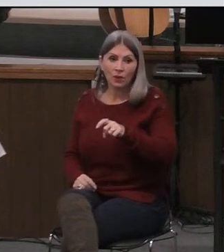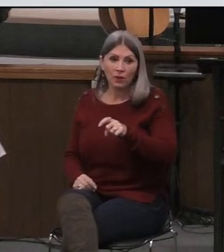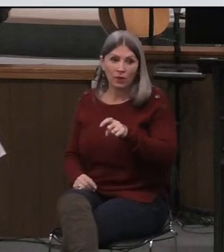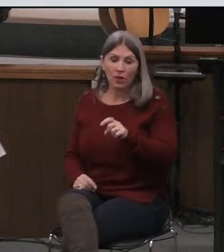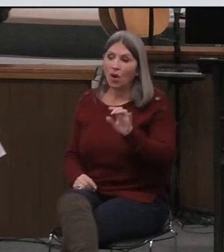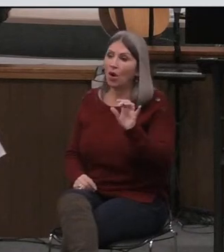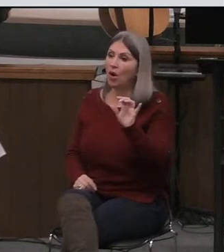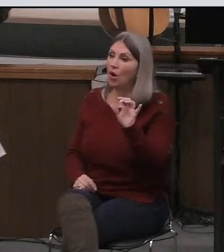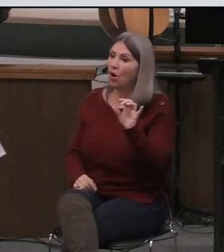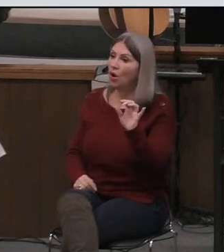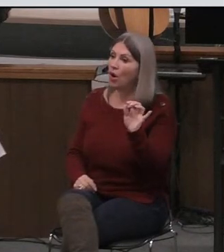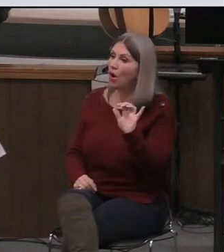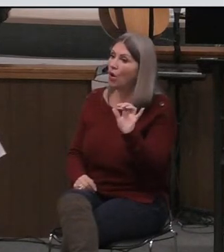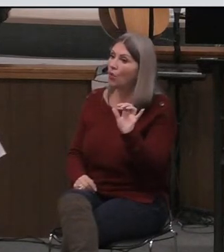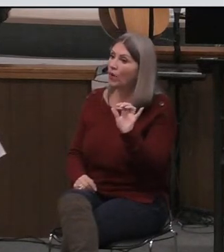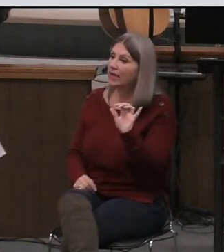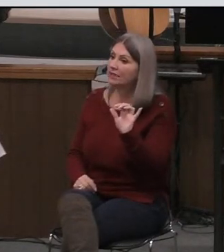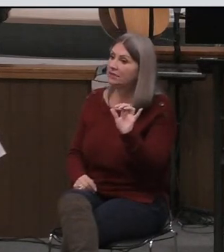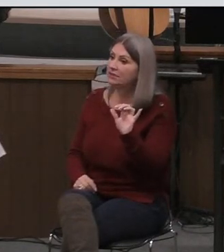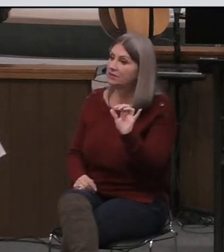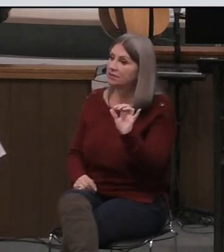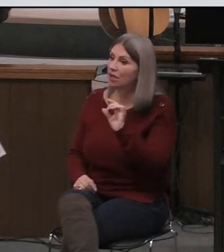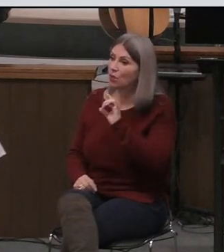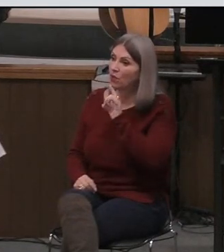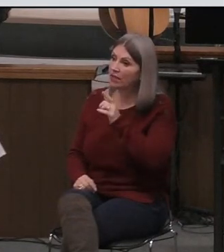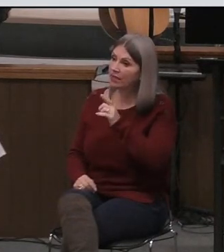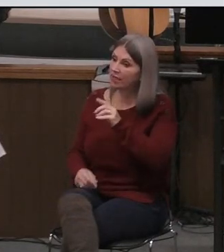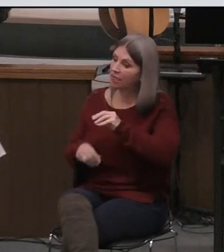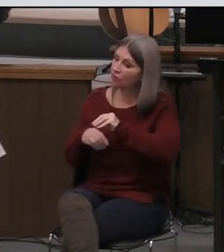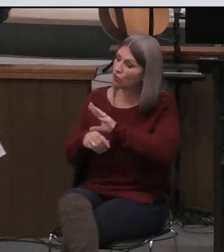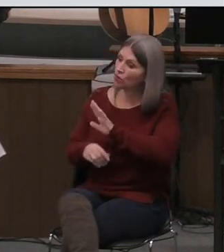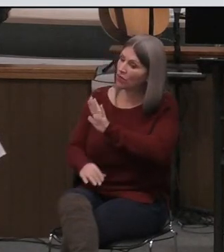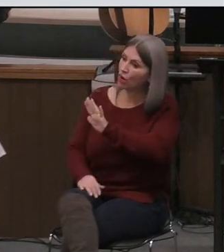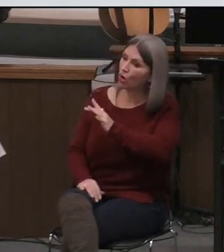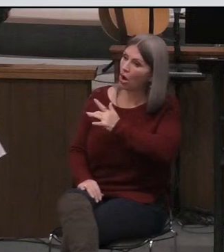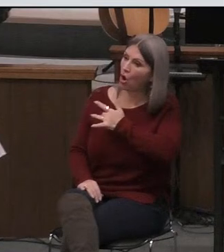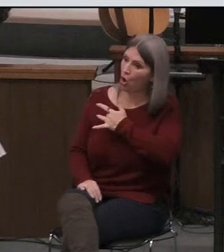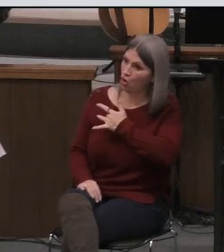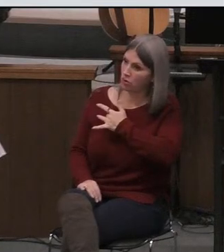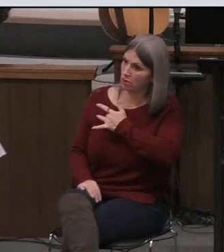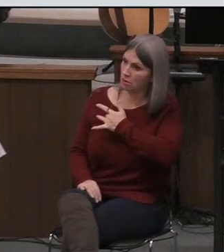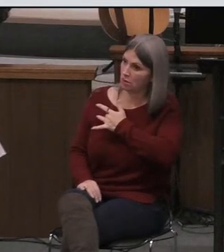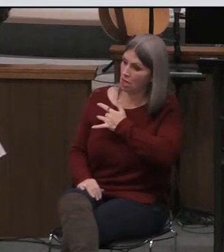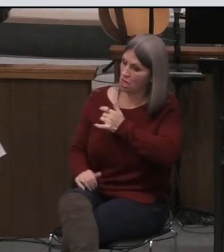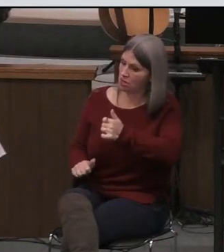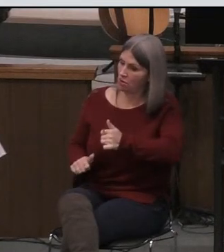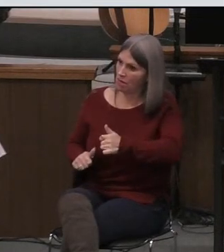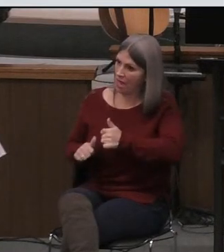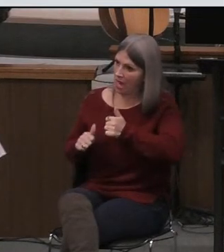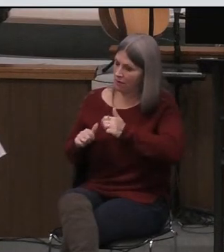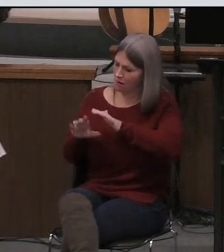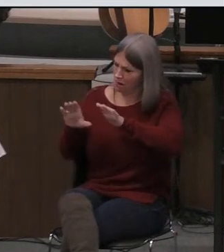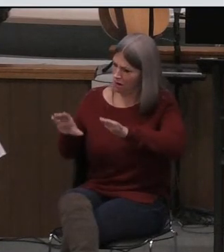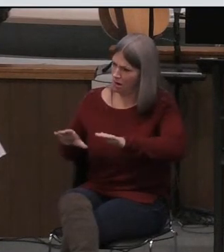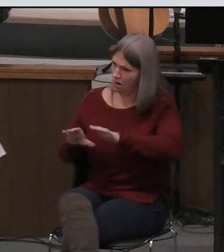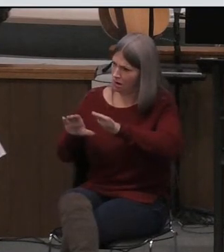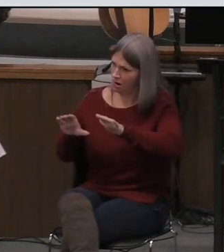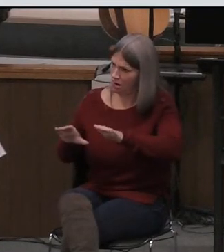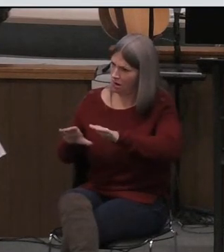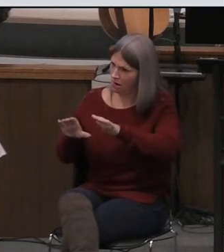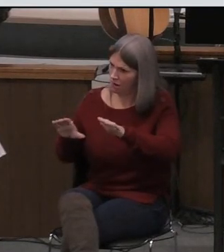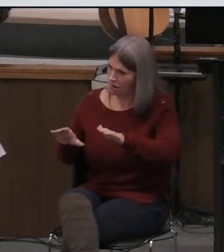should always profoundly affect hearts and impact lives. We are not aiming at